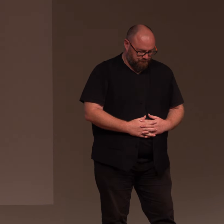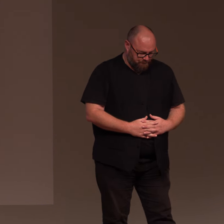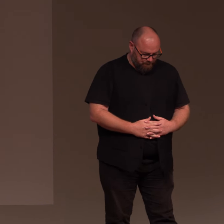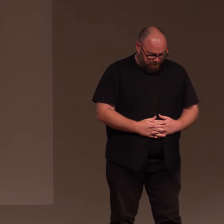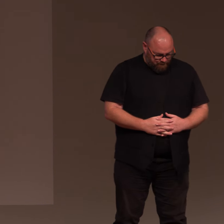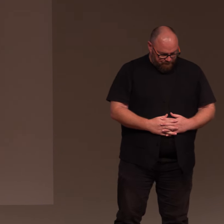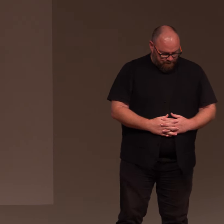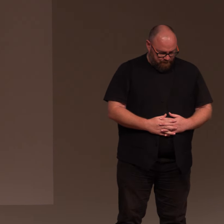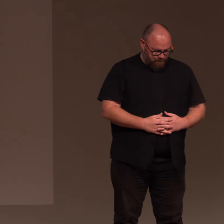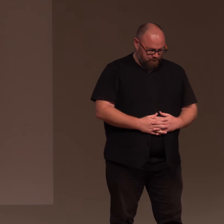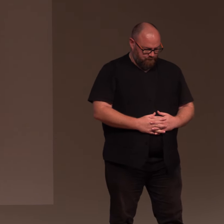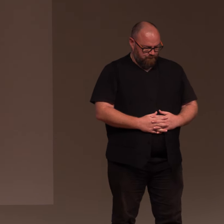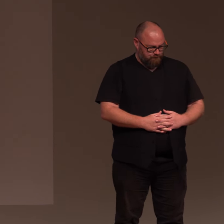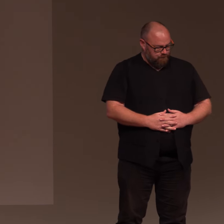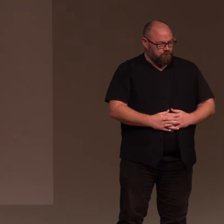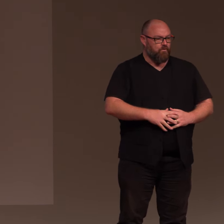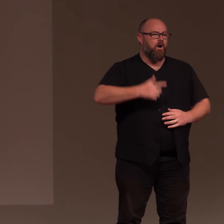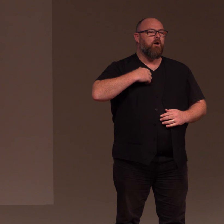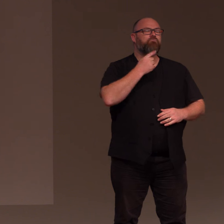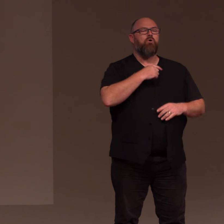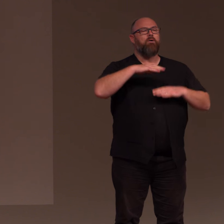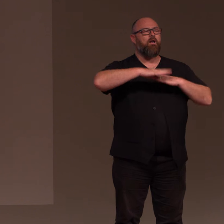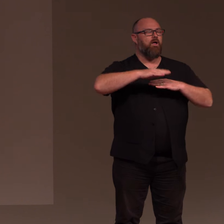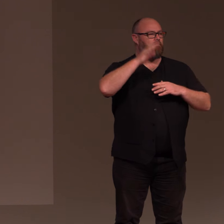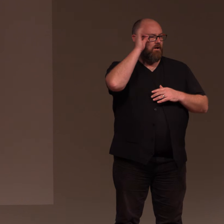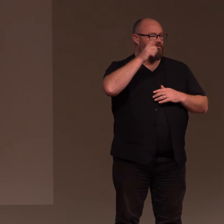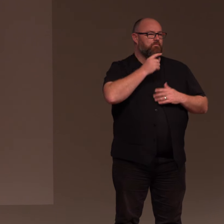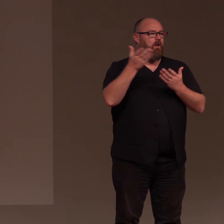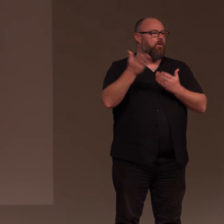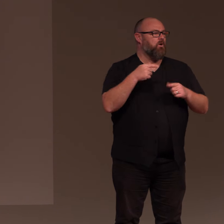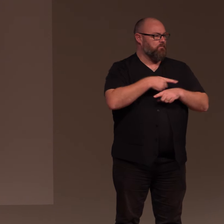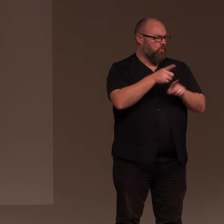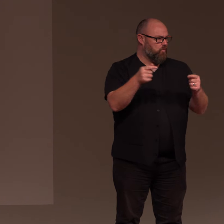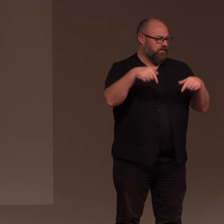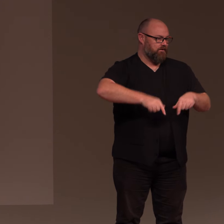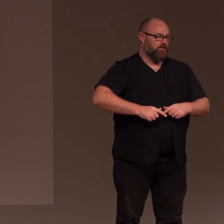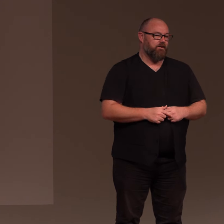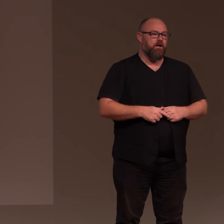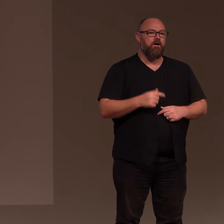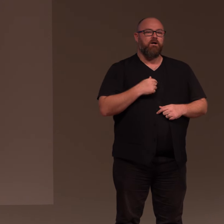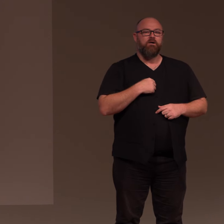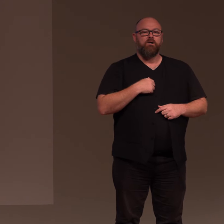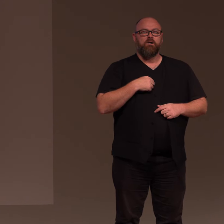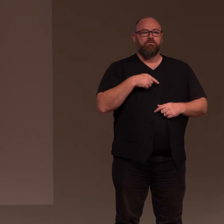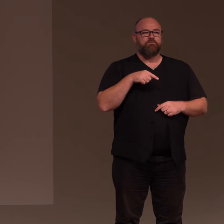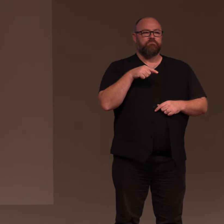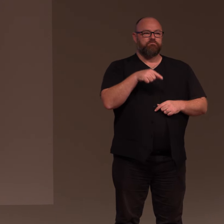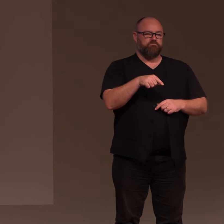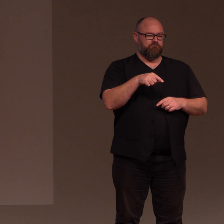Council Incorporated area, or welcome everyone in the area of the Dirubin Local Aboriginal Land